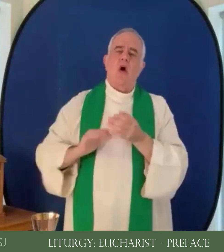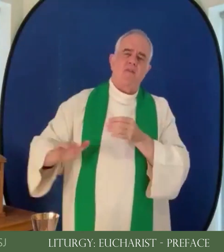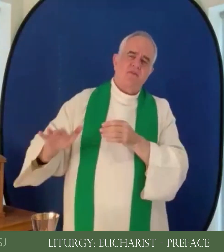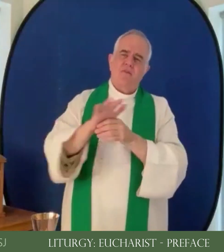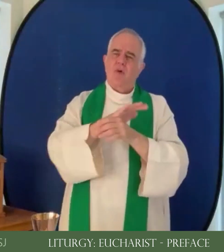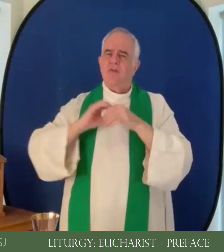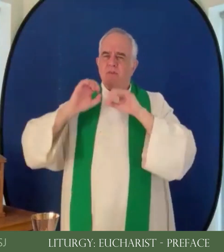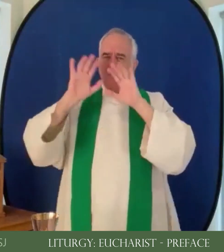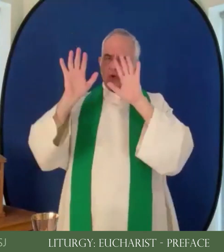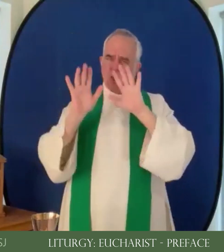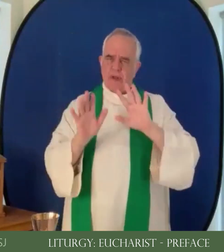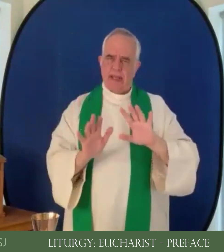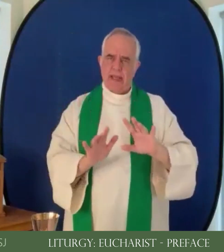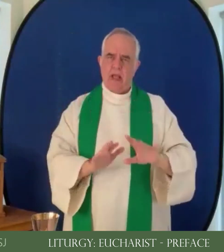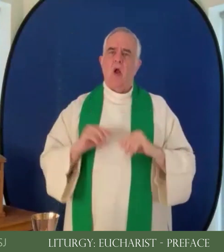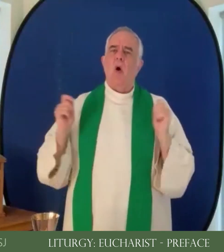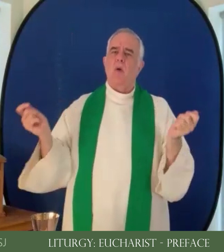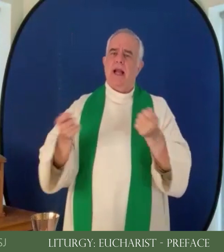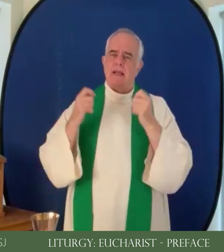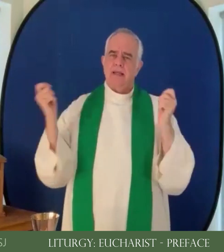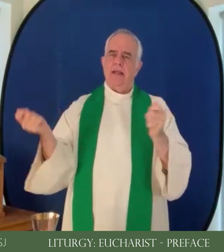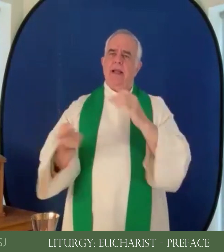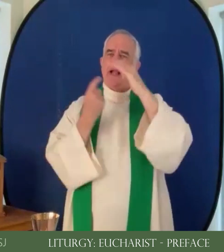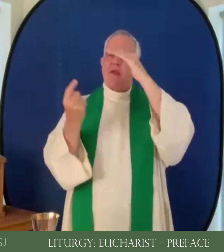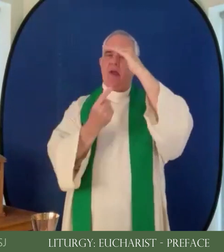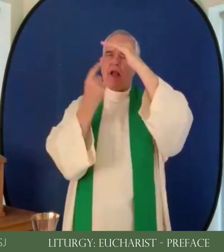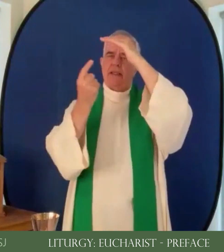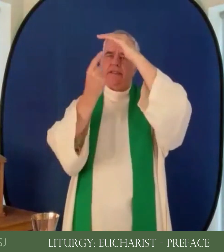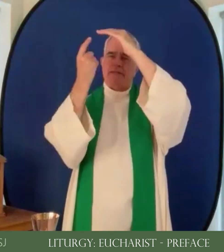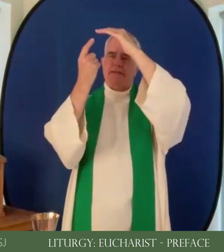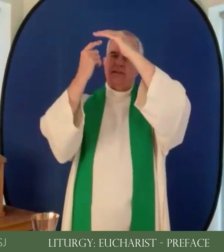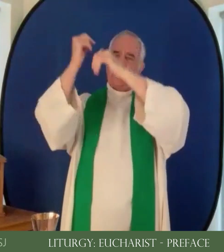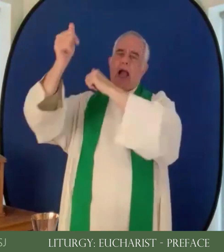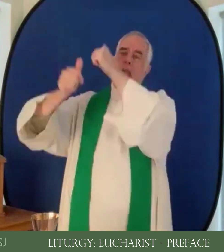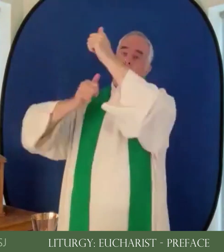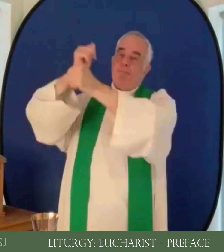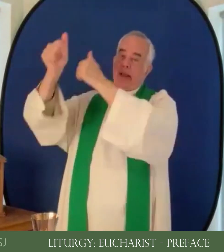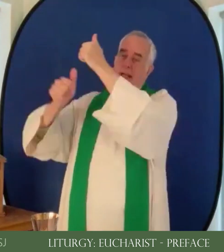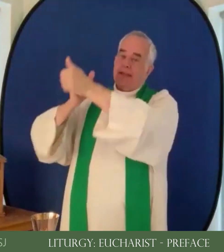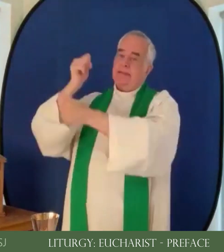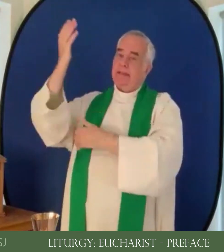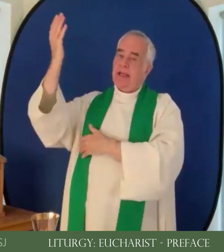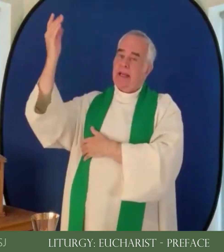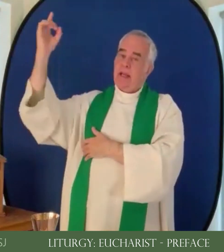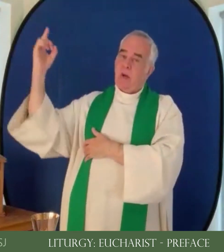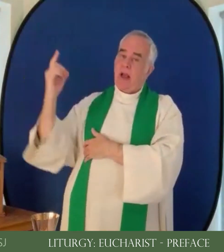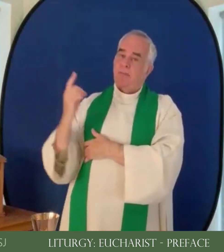are full of your glory. Hosanna in the highest. Blessed is he who comes